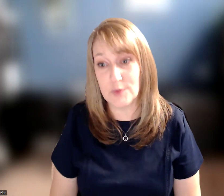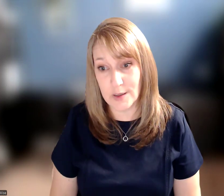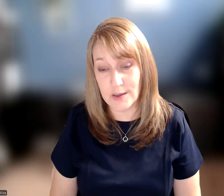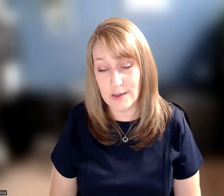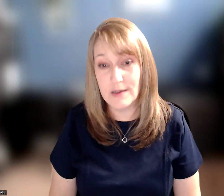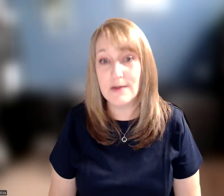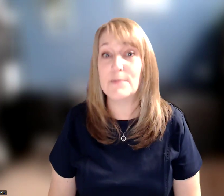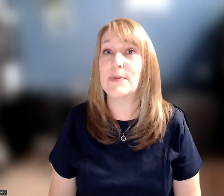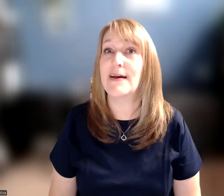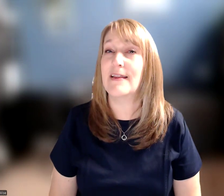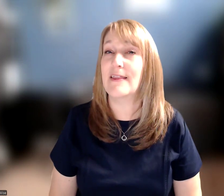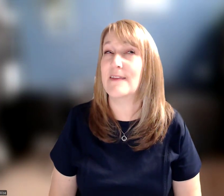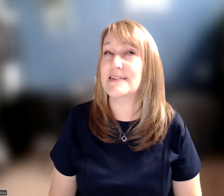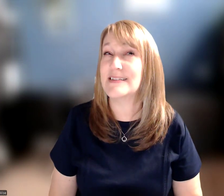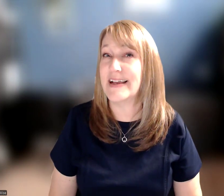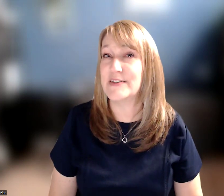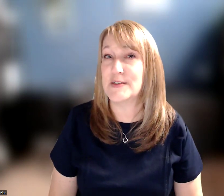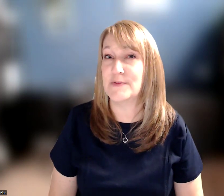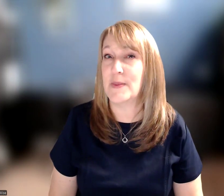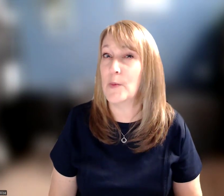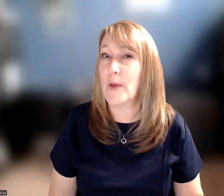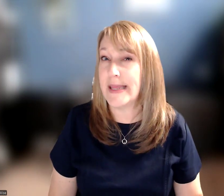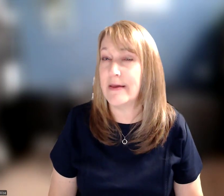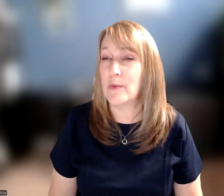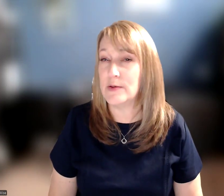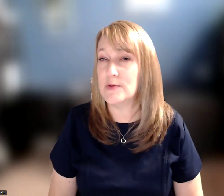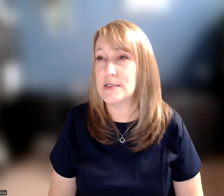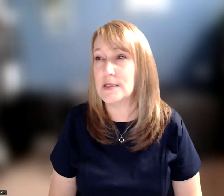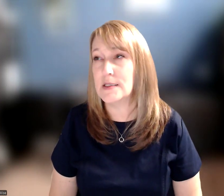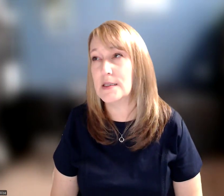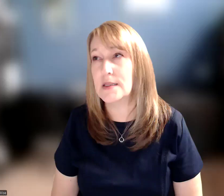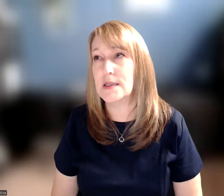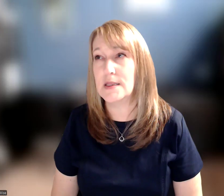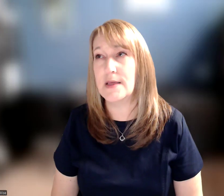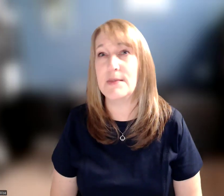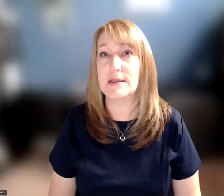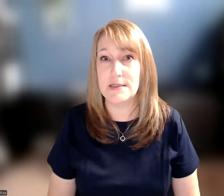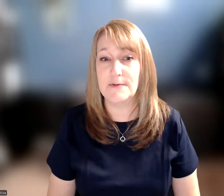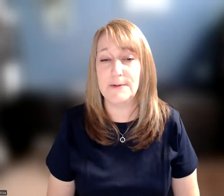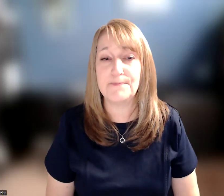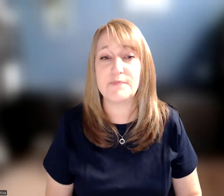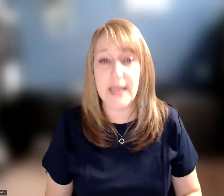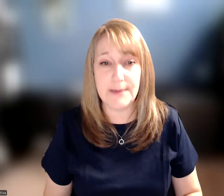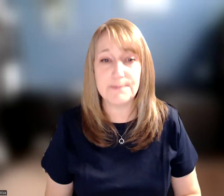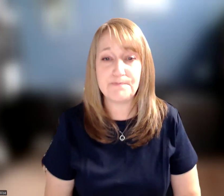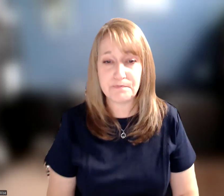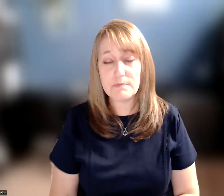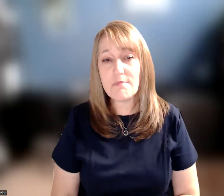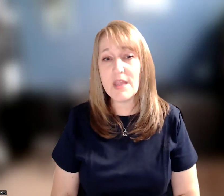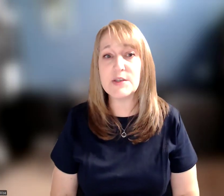word, but the signs are different. The way that we use them is different. Okay, so